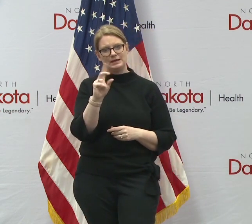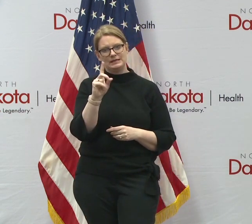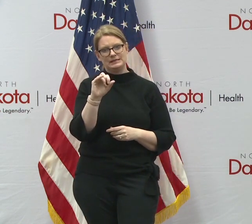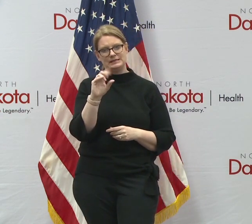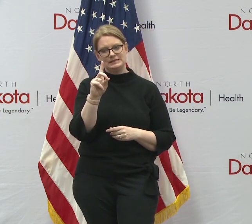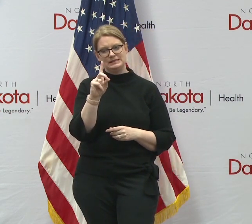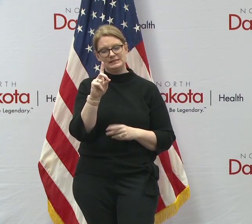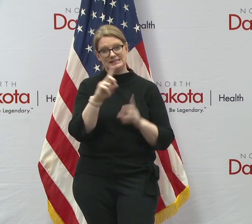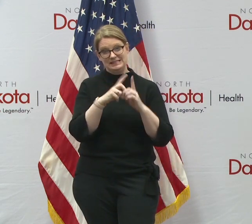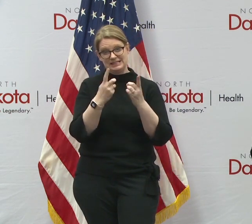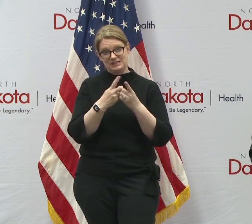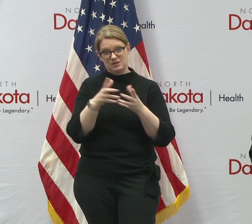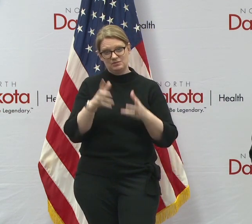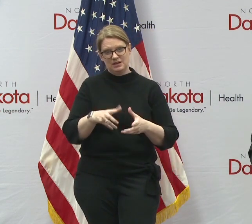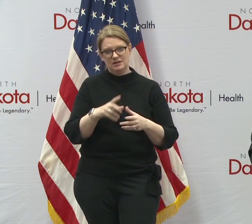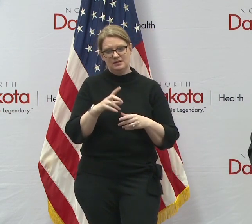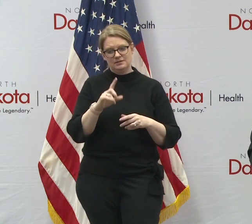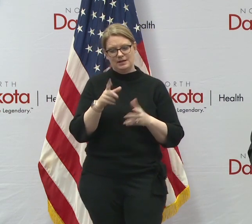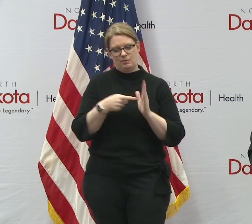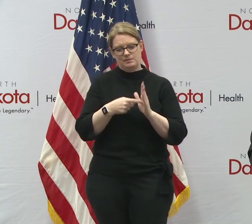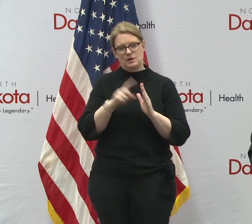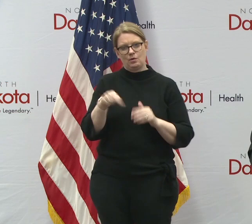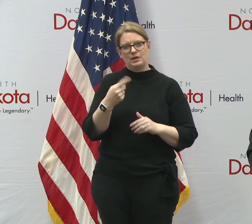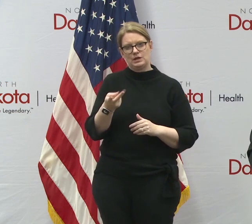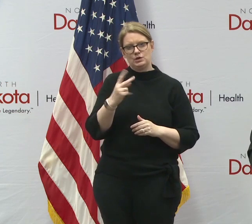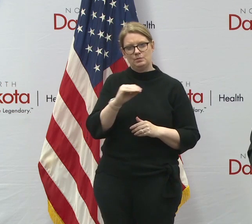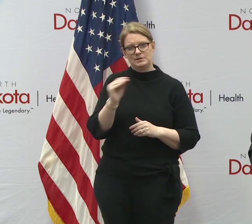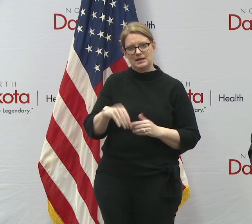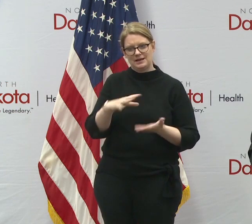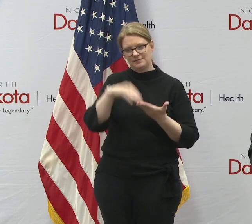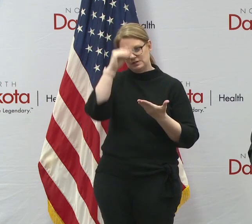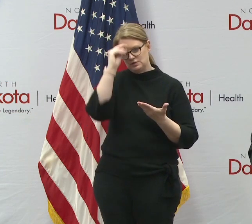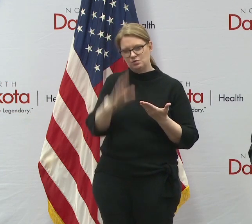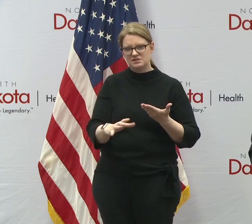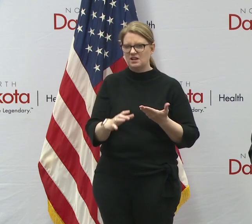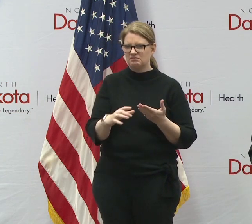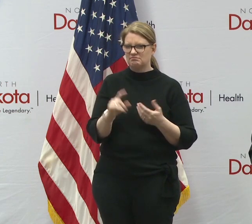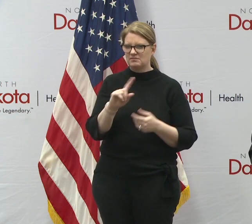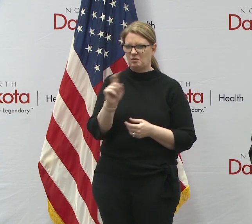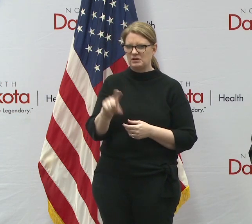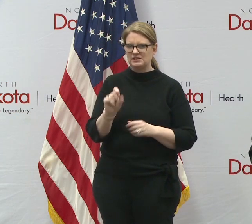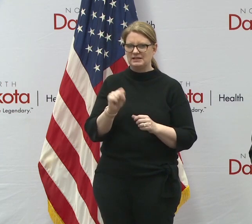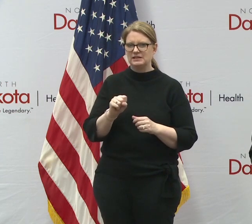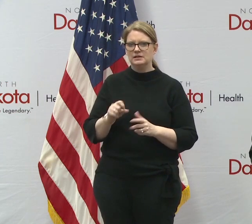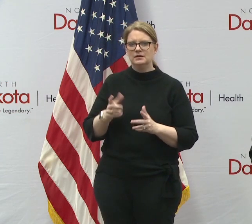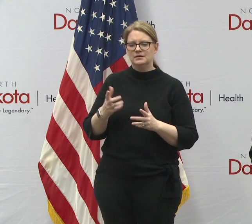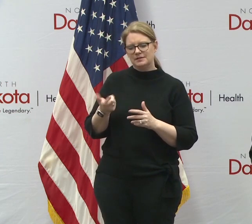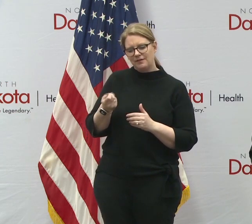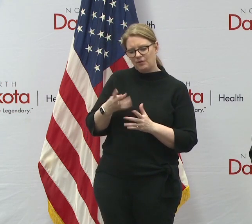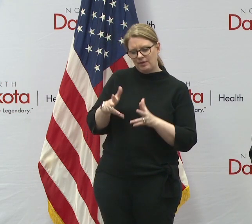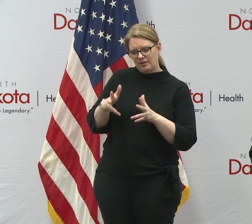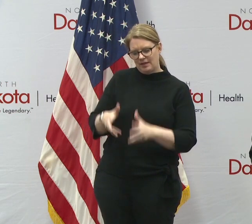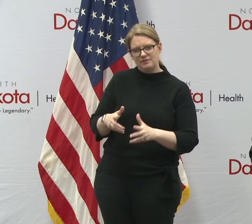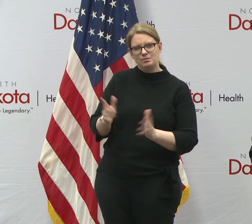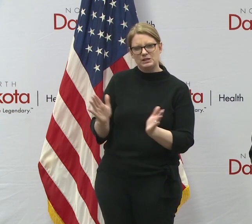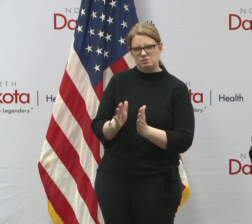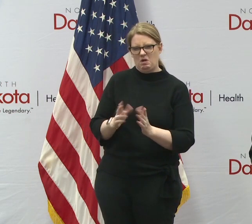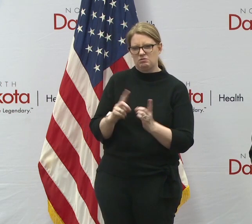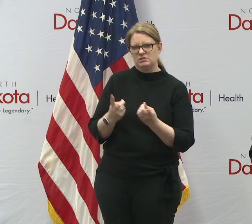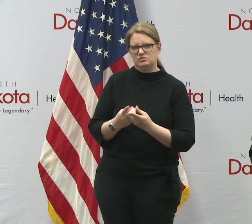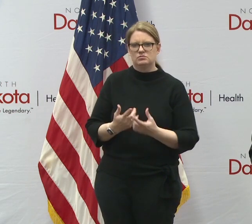that represent only 2% of the students, the answer to your question is yes. The ones remaining would be smaller